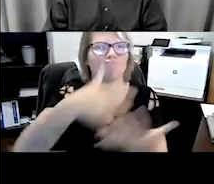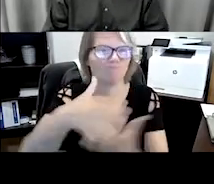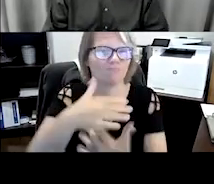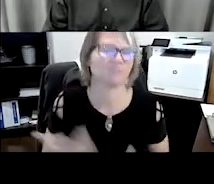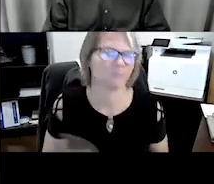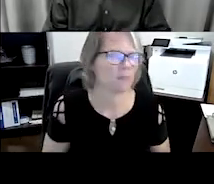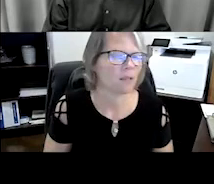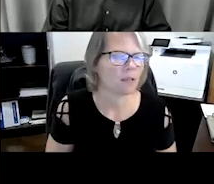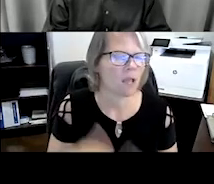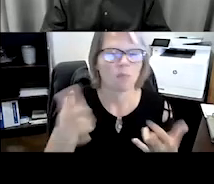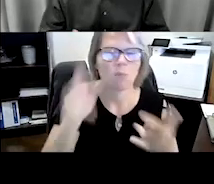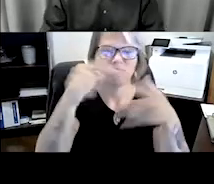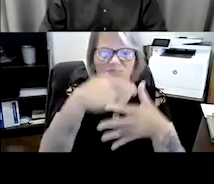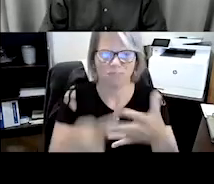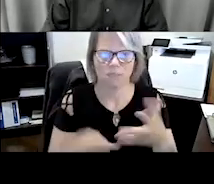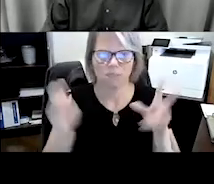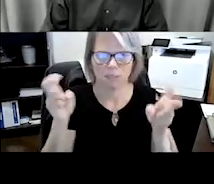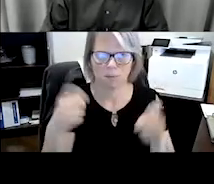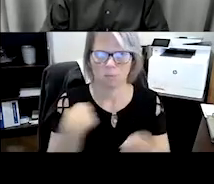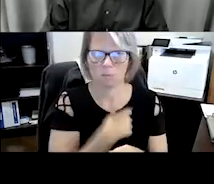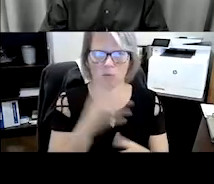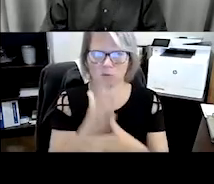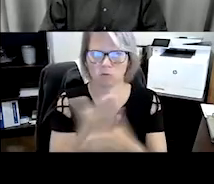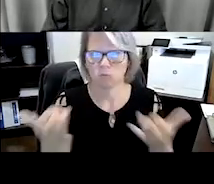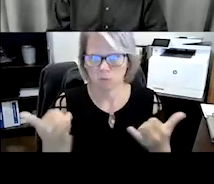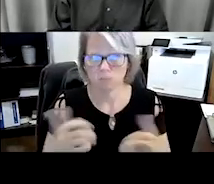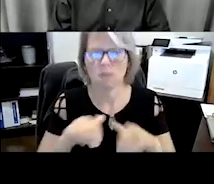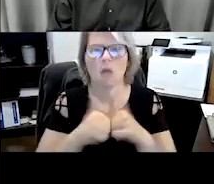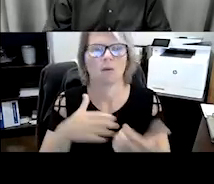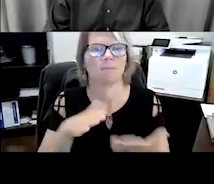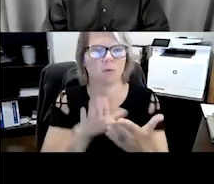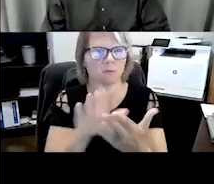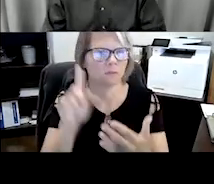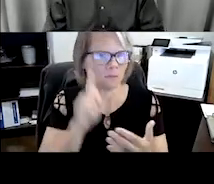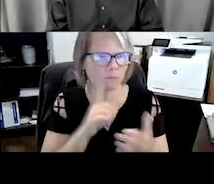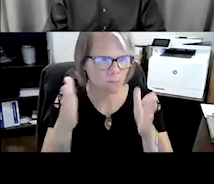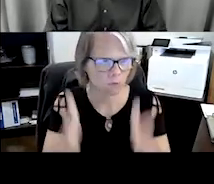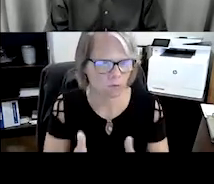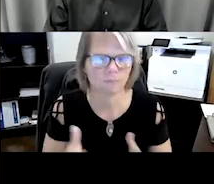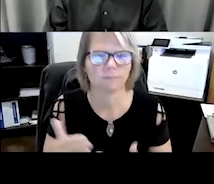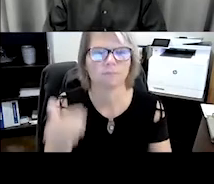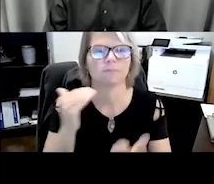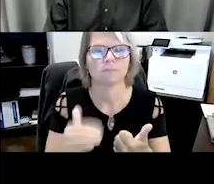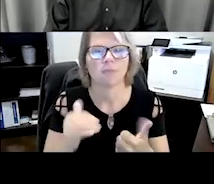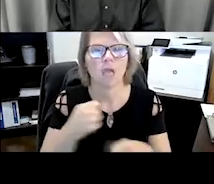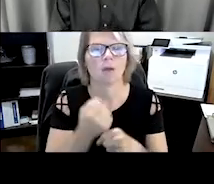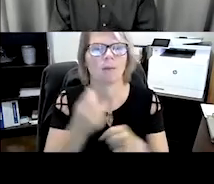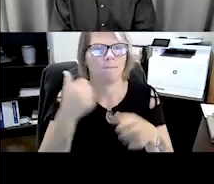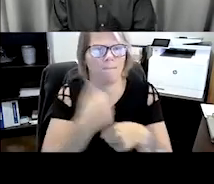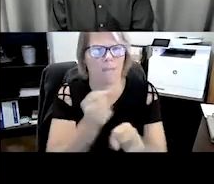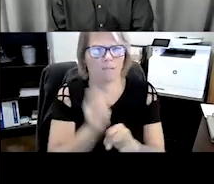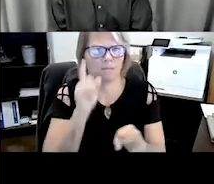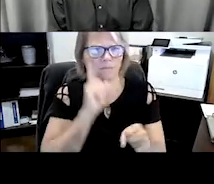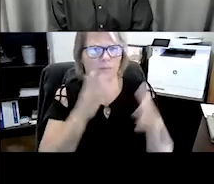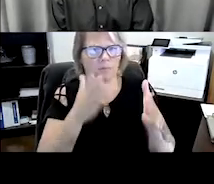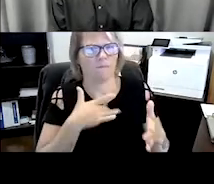just remember, we're used to being in the hearing world all our lives. And so this is nothing new to us, while it may be something new to you. So we'll be talking about